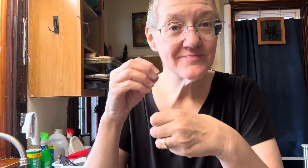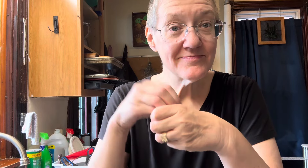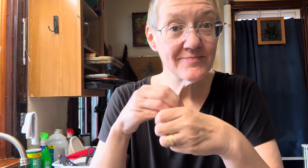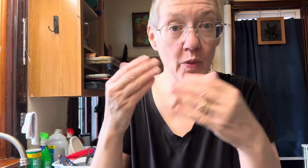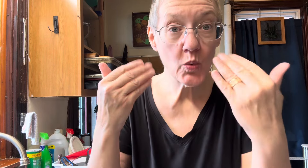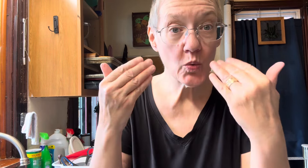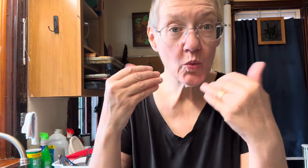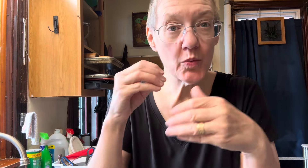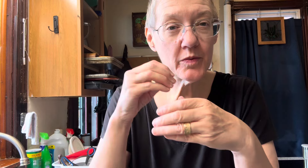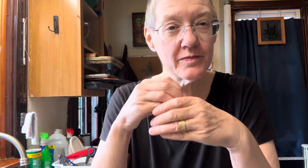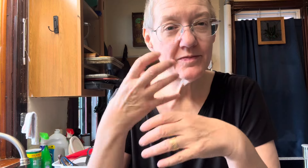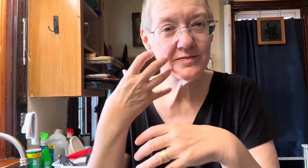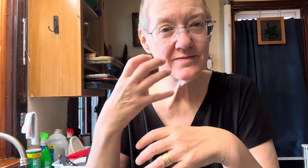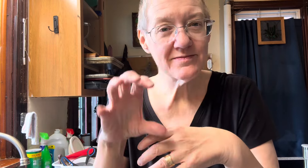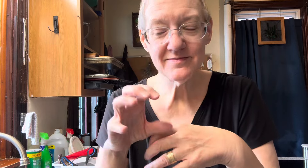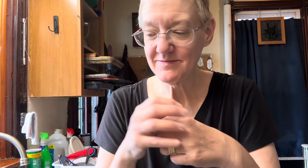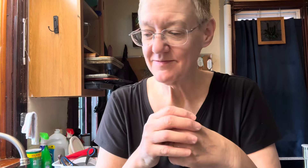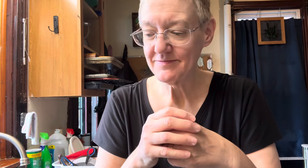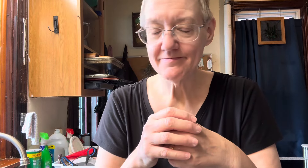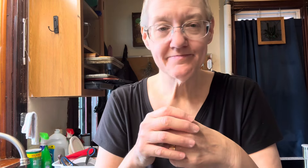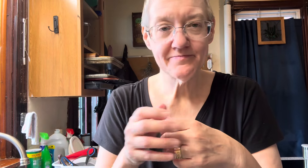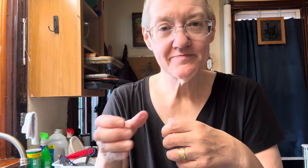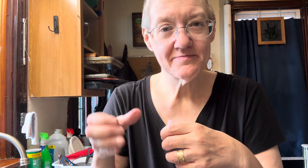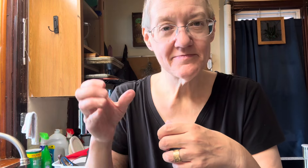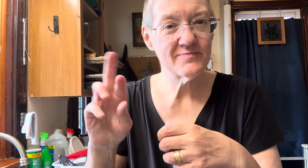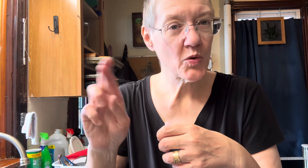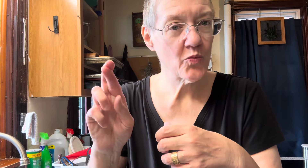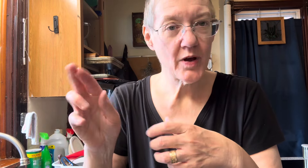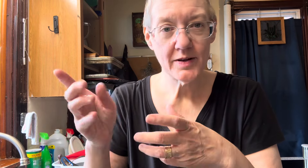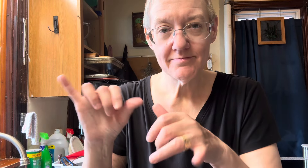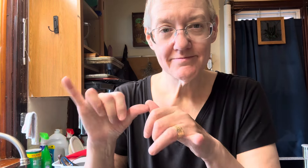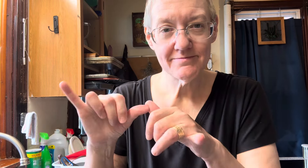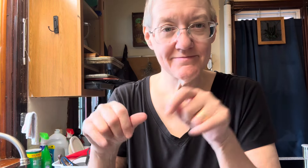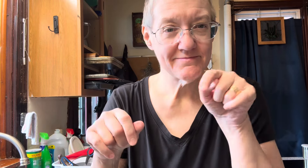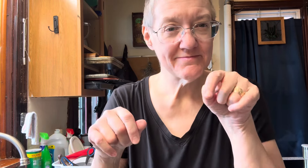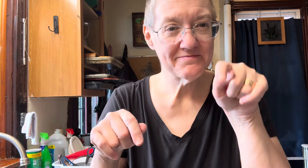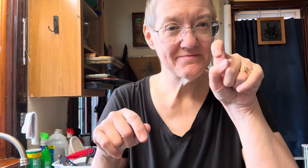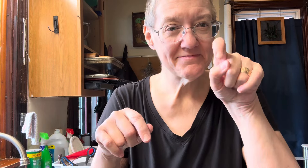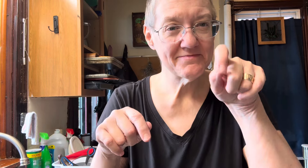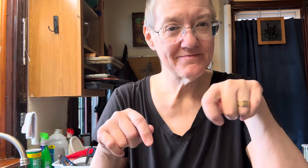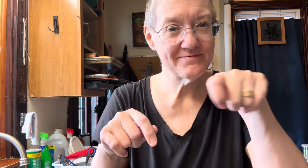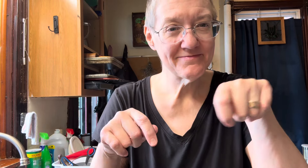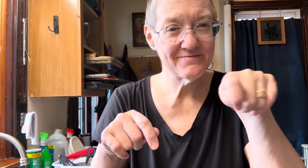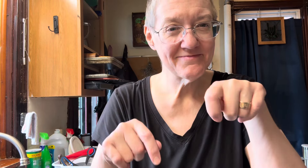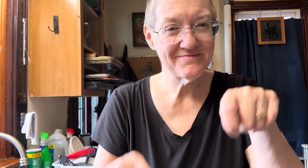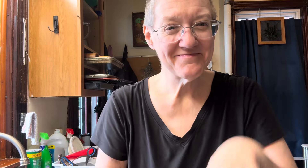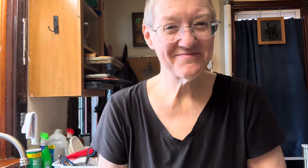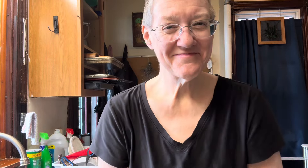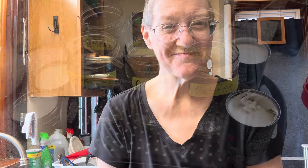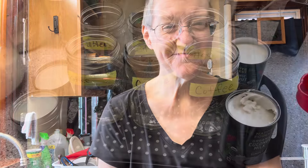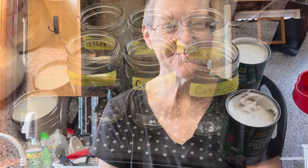it. If it's in the cool or if it's in the heat. So one of them is ready to measure, but the other one I'll need to stir up.